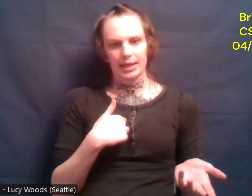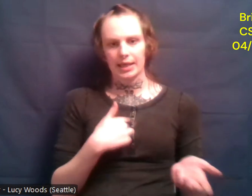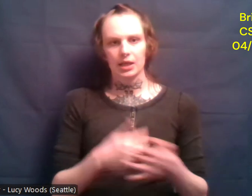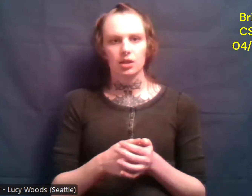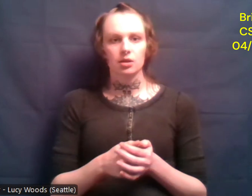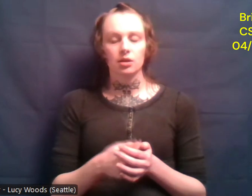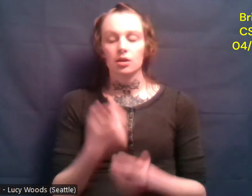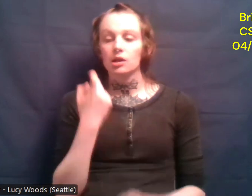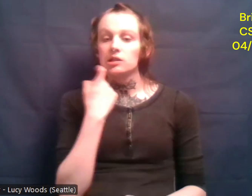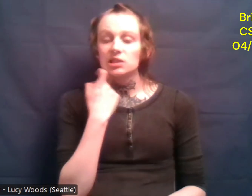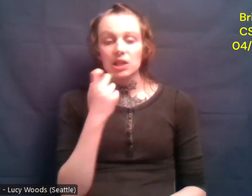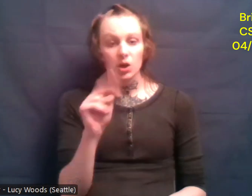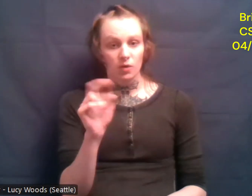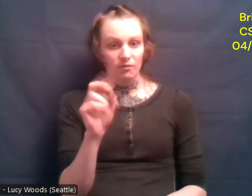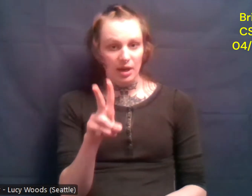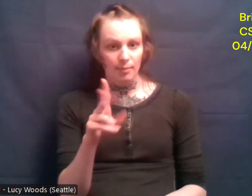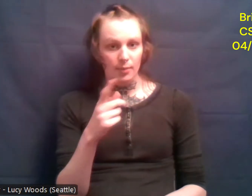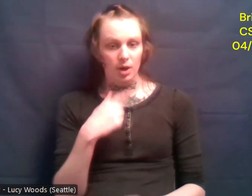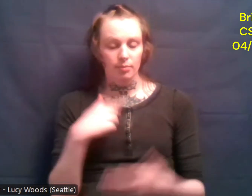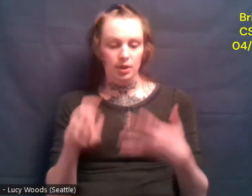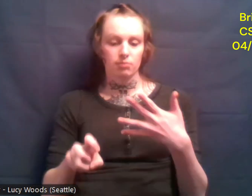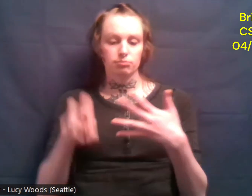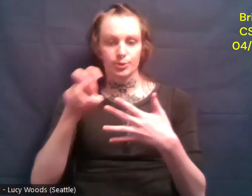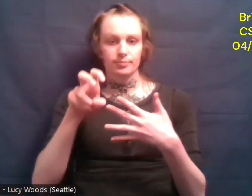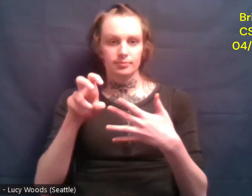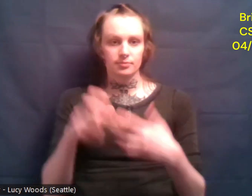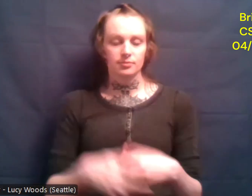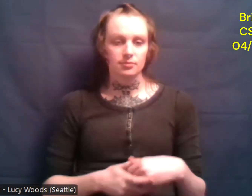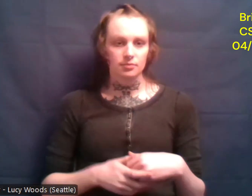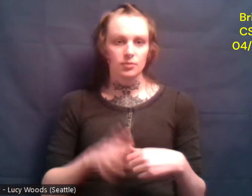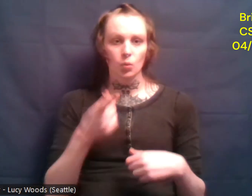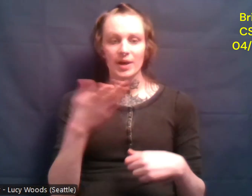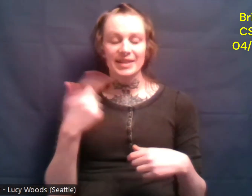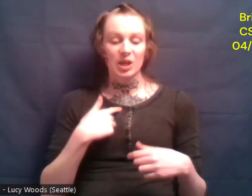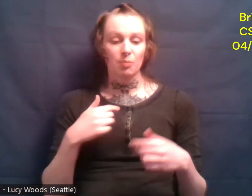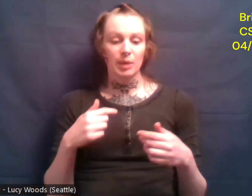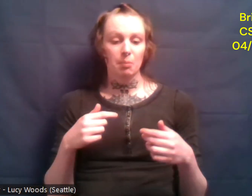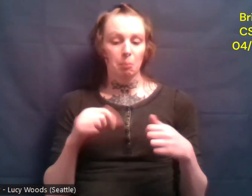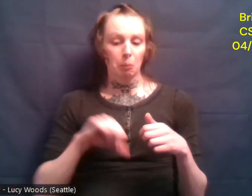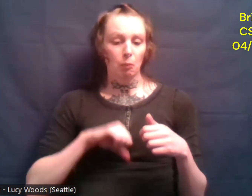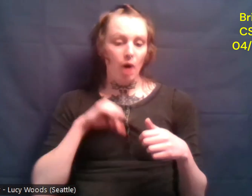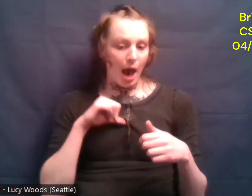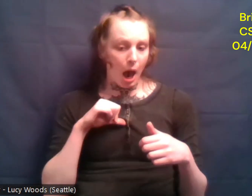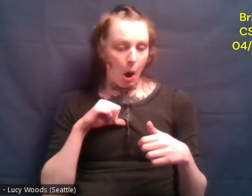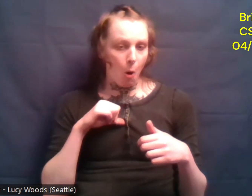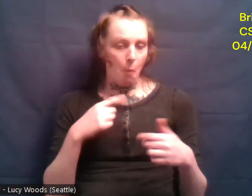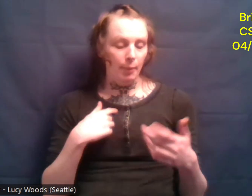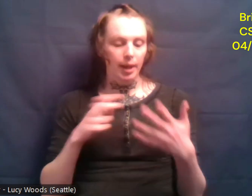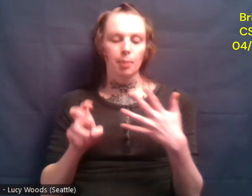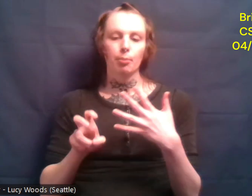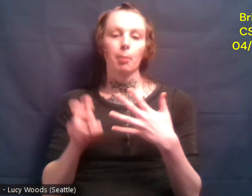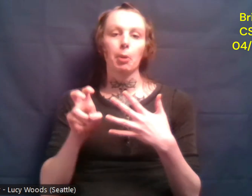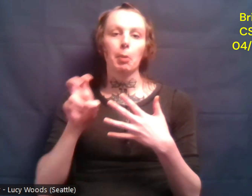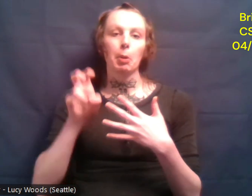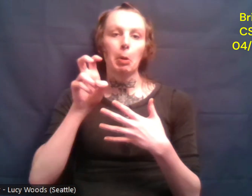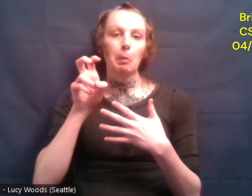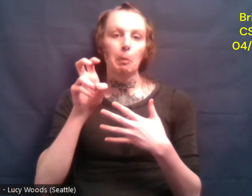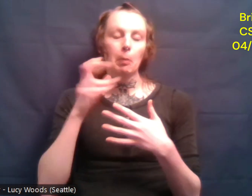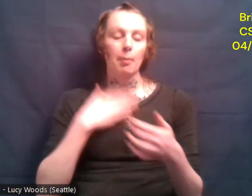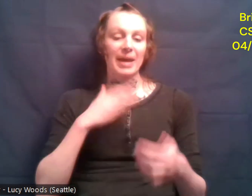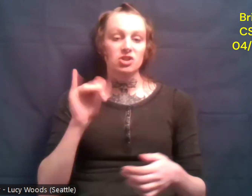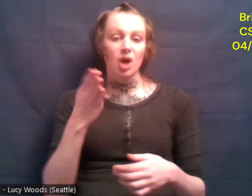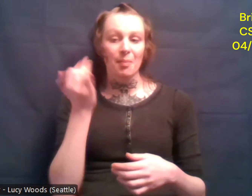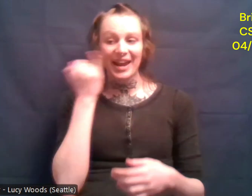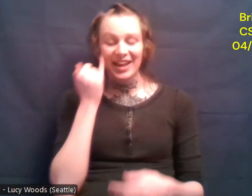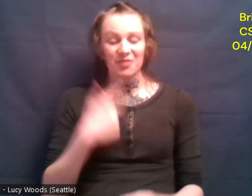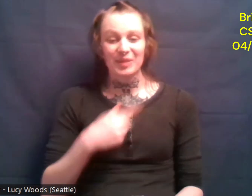and like, one thing I'm really proud of is at my job, I've like gradually gotten higher positions, and I wouldn't be able to do that if I weren't sober. I wouldn't have this